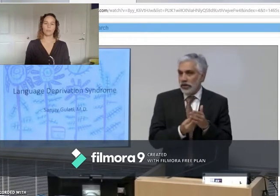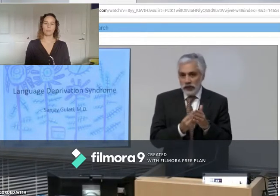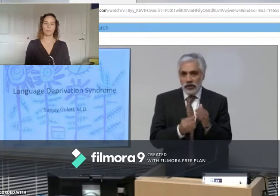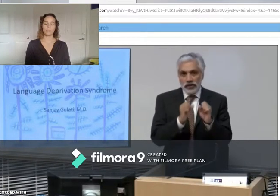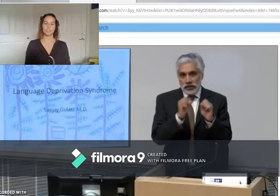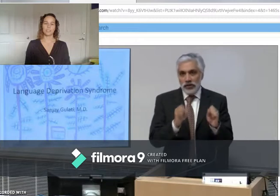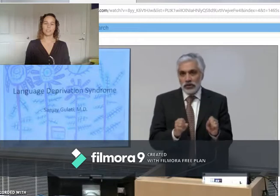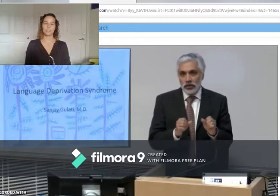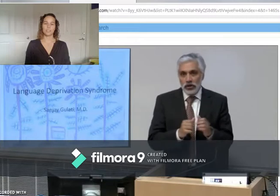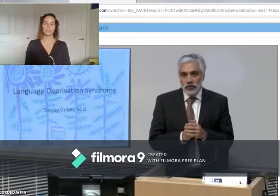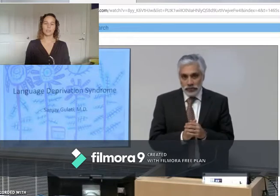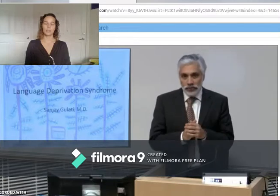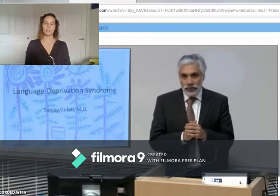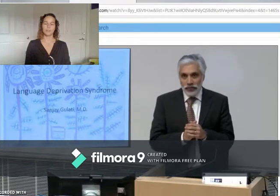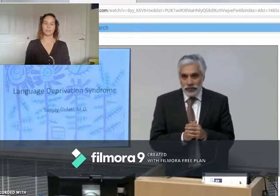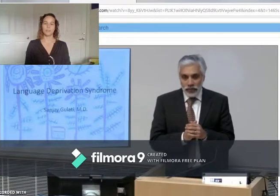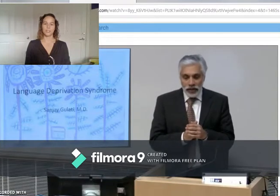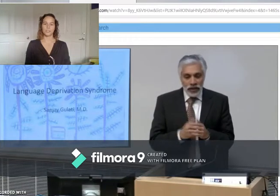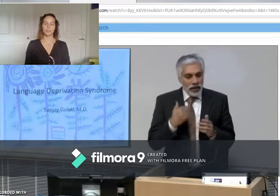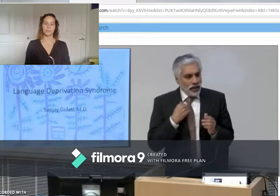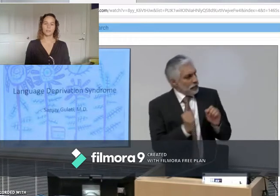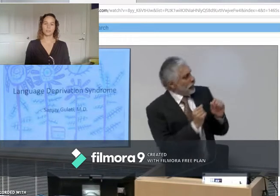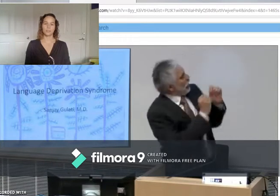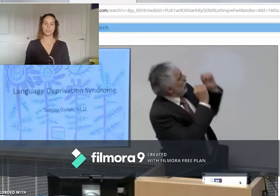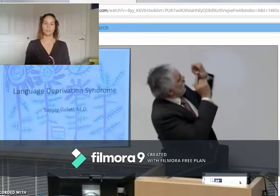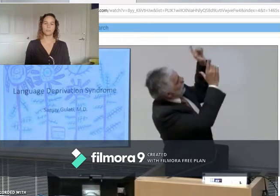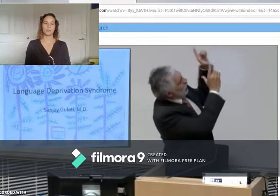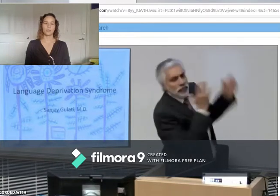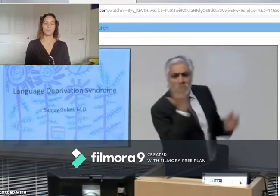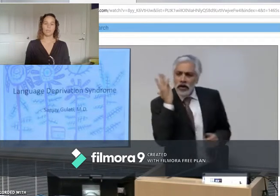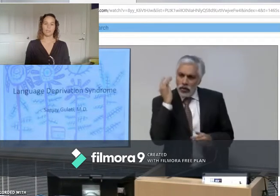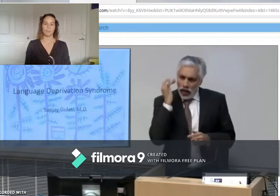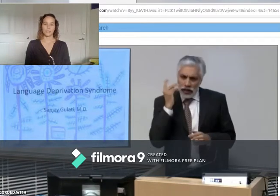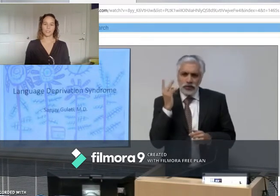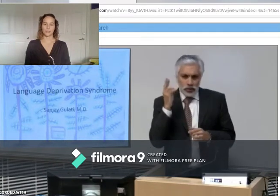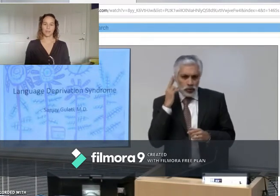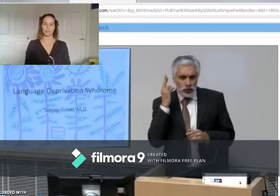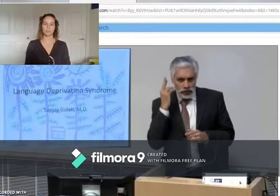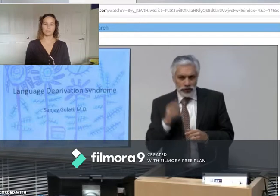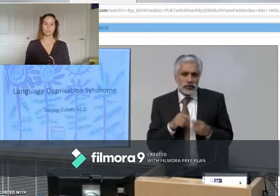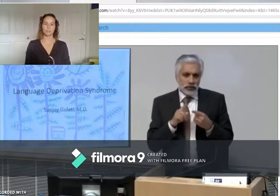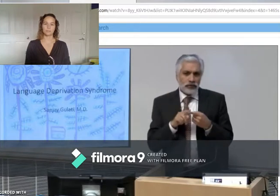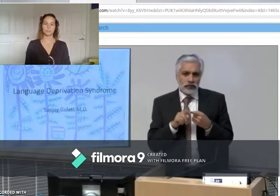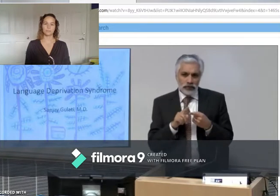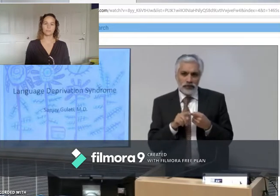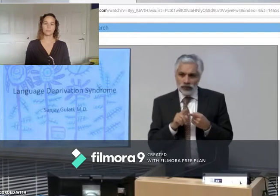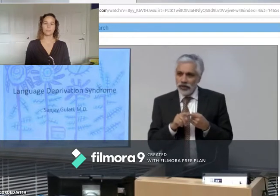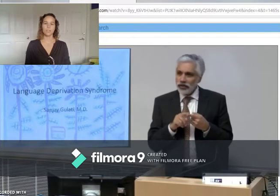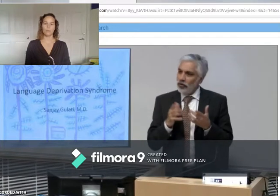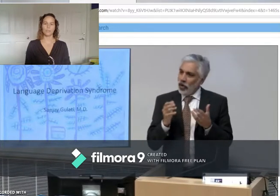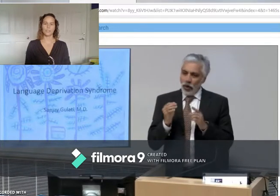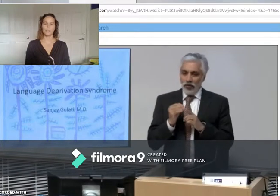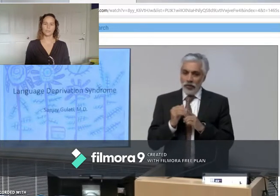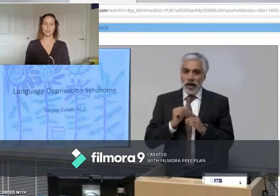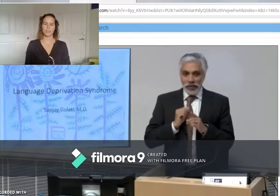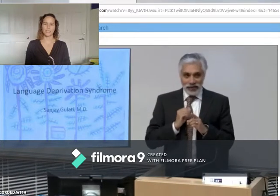A woman with serious language deprivation syndrome painted that picture in the background.